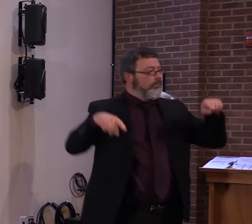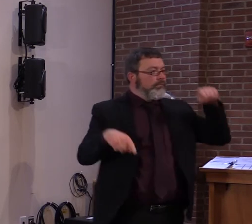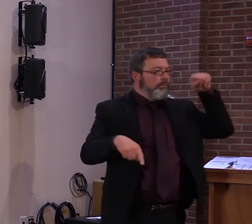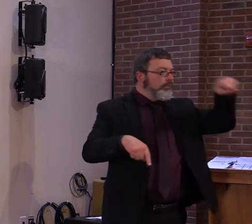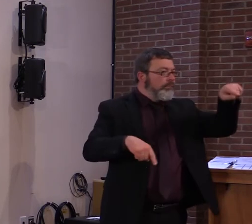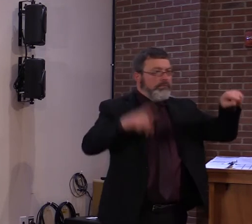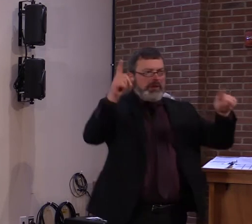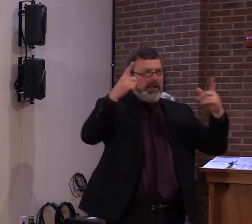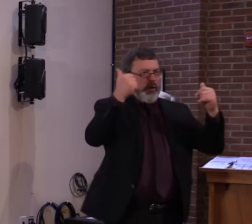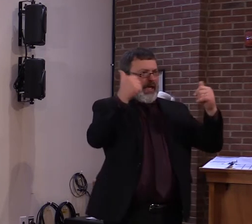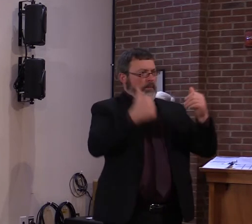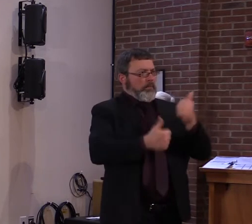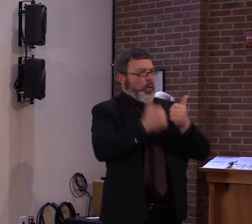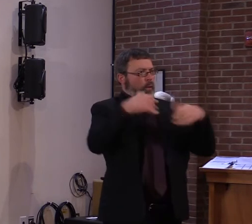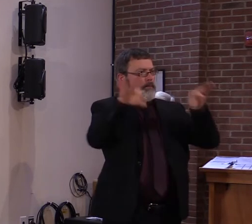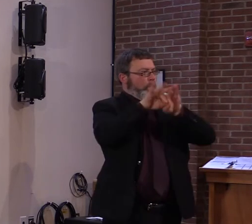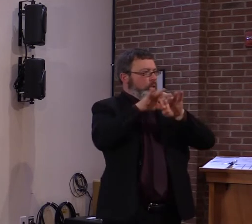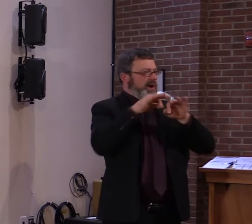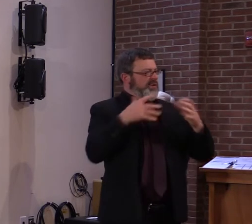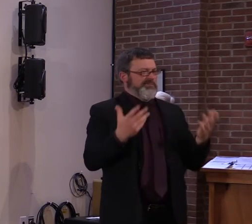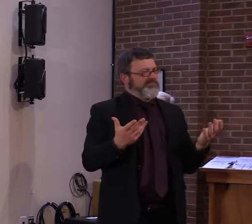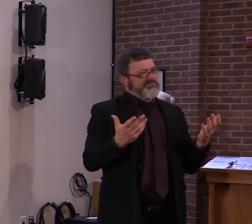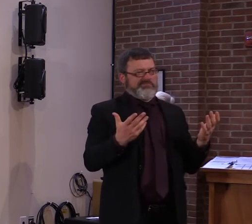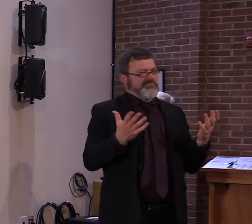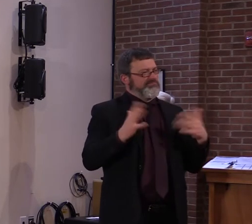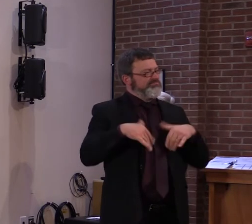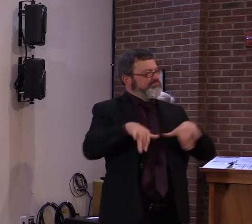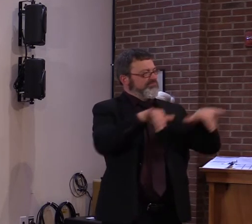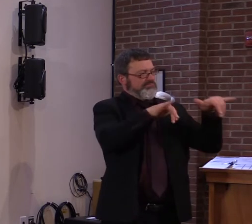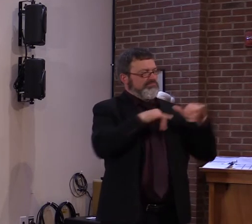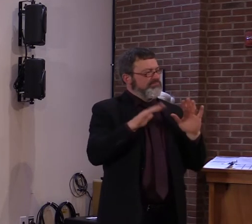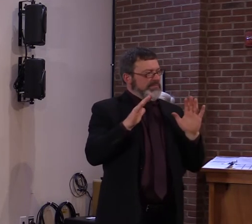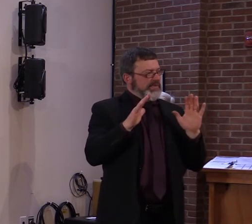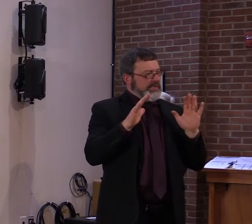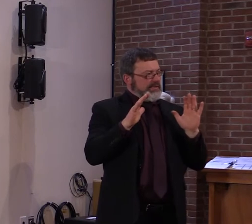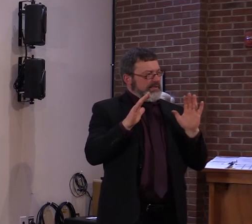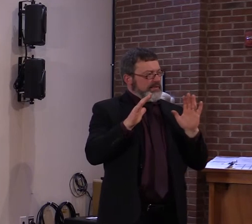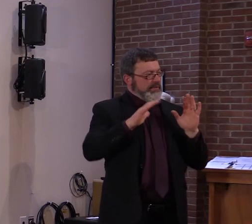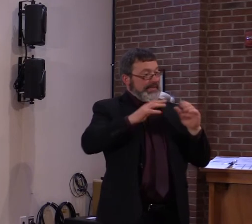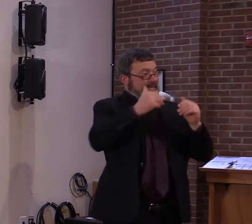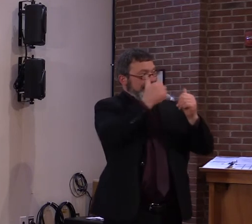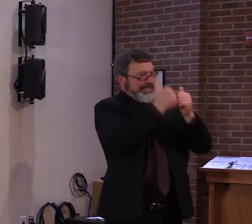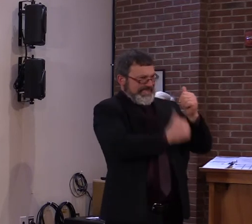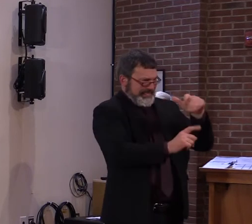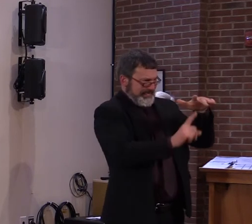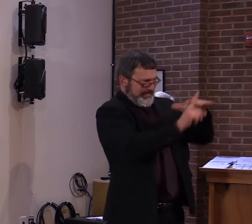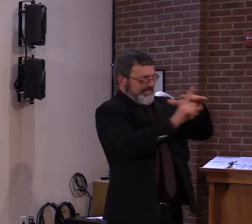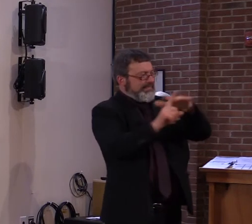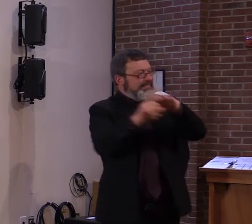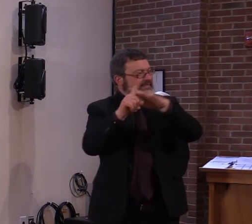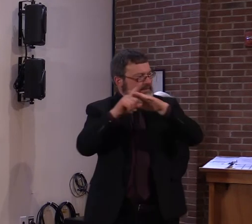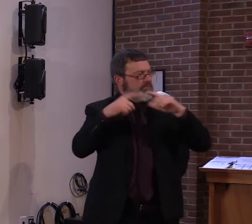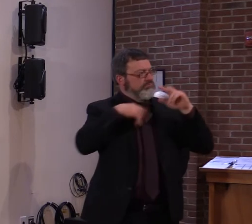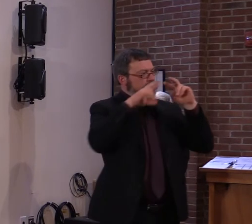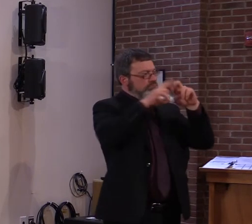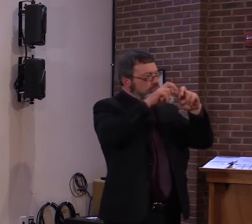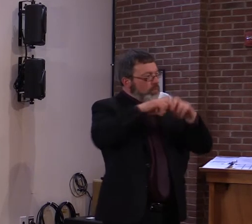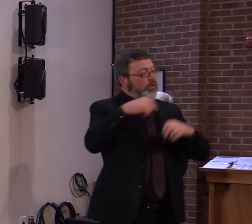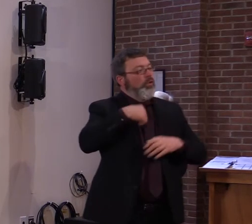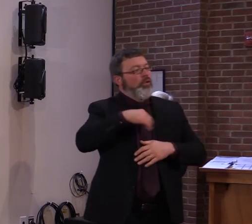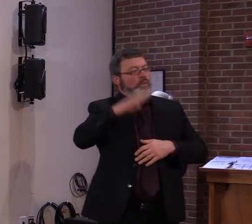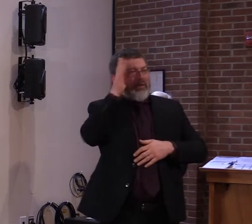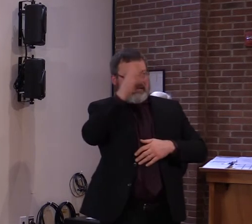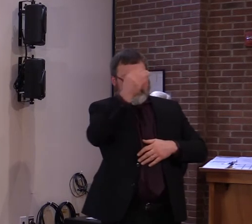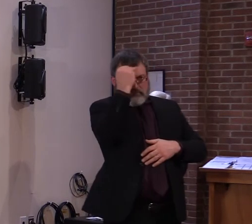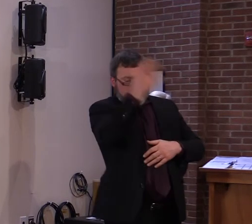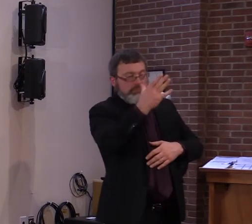Certainly we could give you within each category the number of schools, the number of long-term cares, the number of correctional